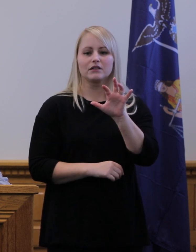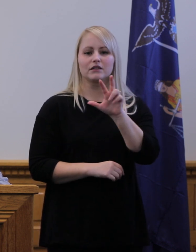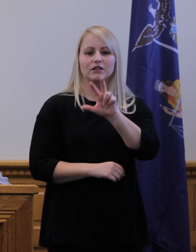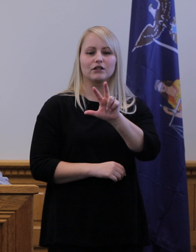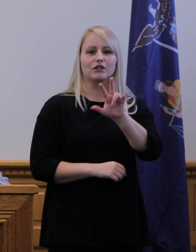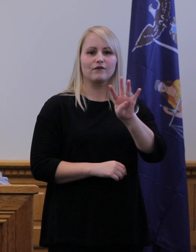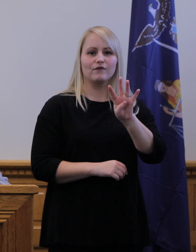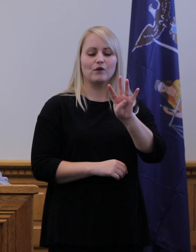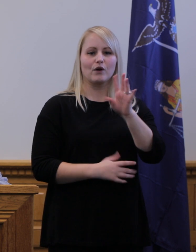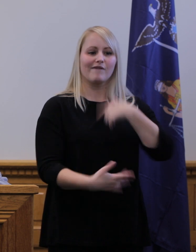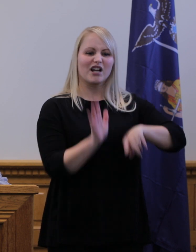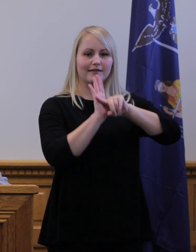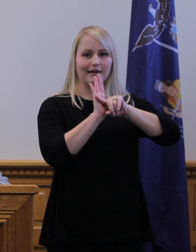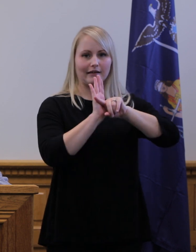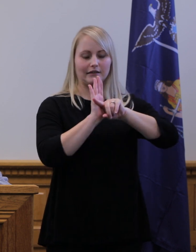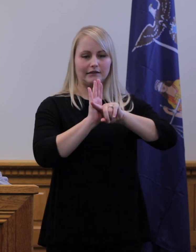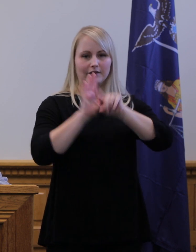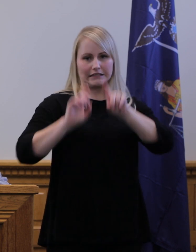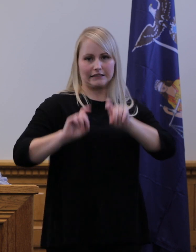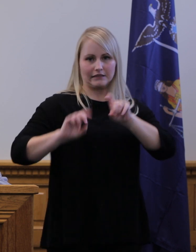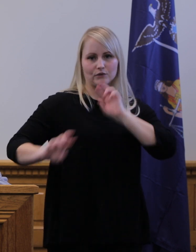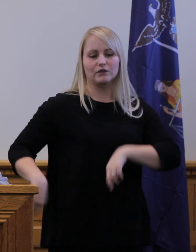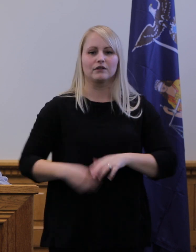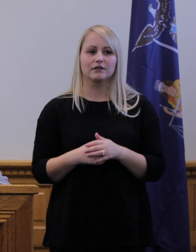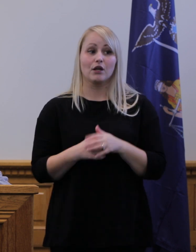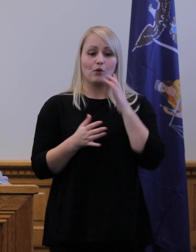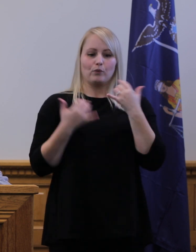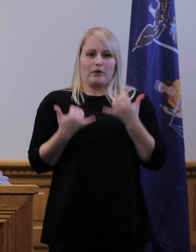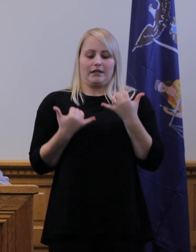44,534 negative test results returned, and there are currently